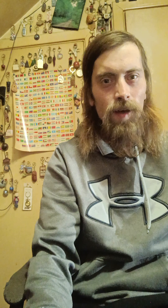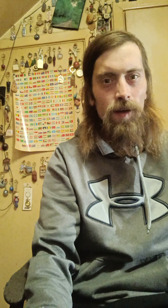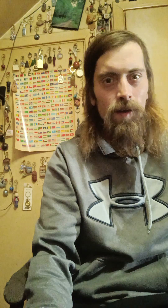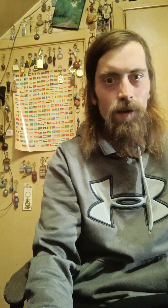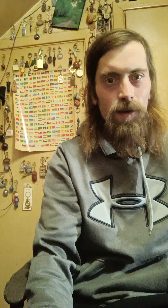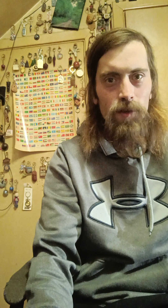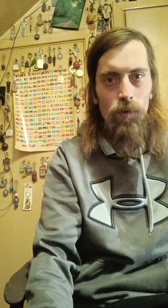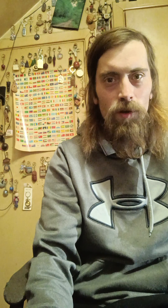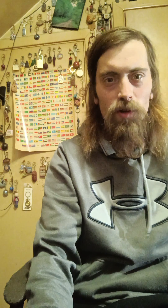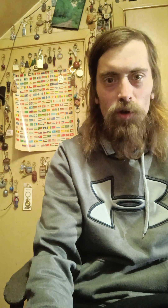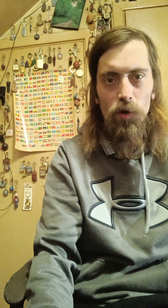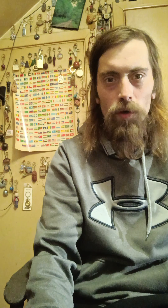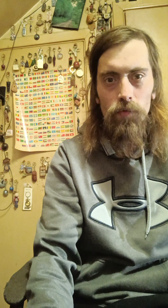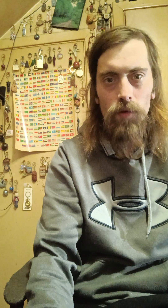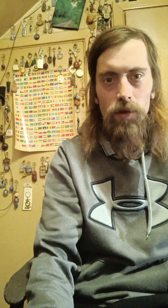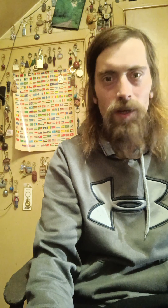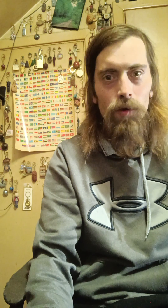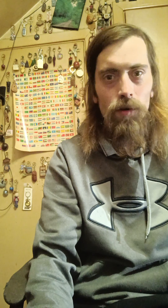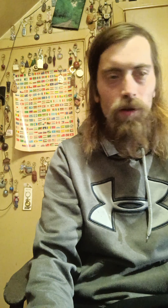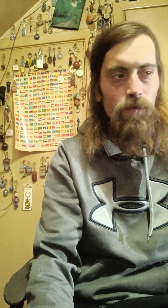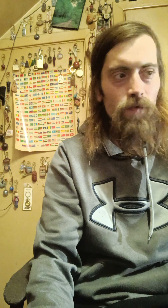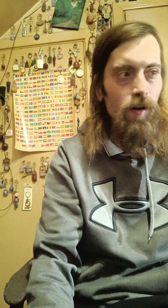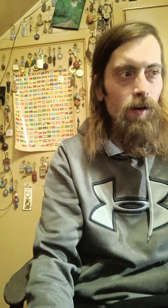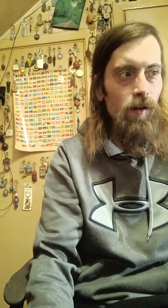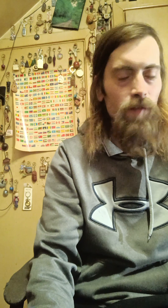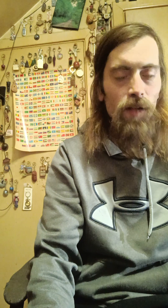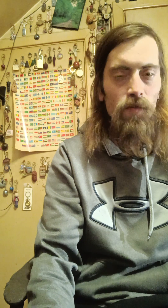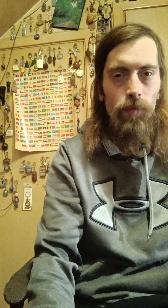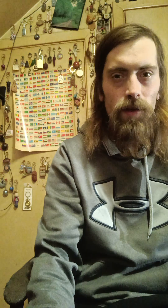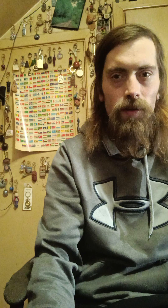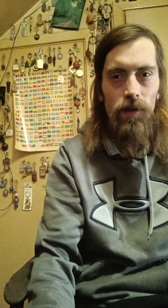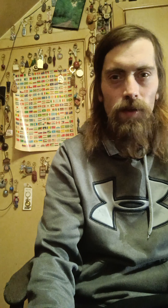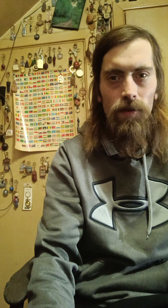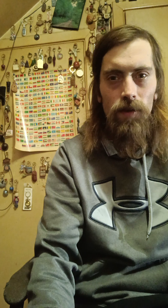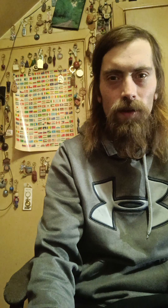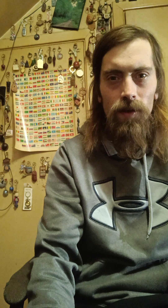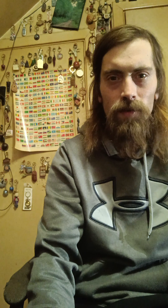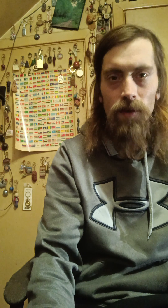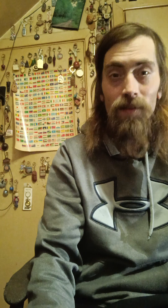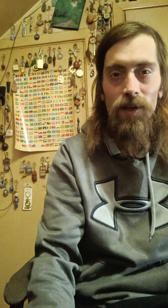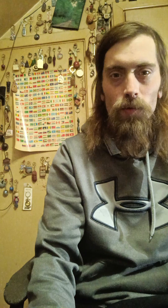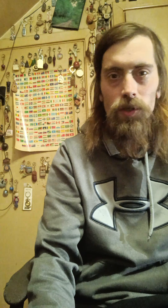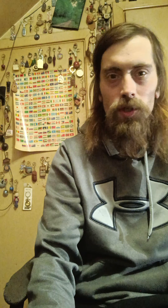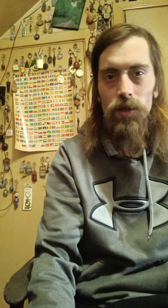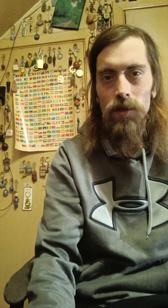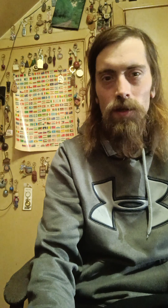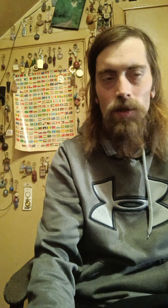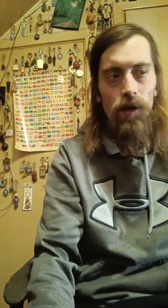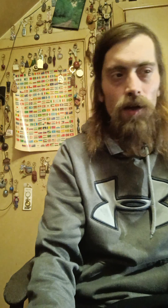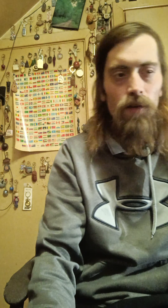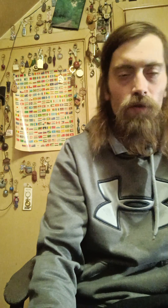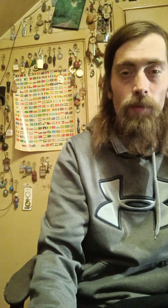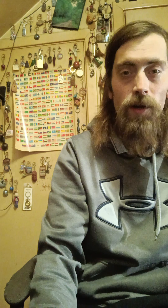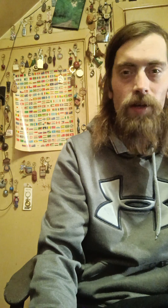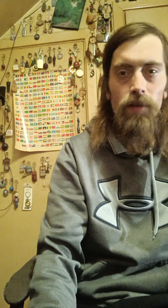Hey, I just wanted to do a quick rundown of the alphabet in sign language for American